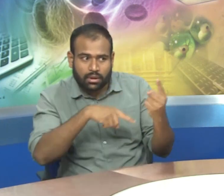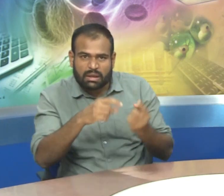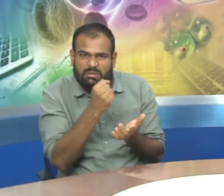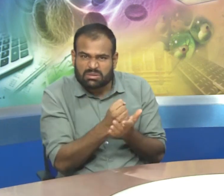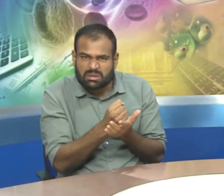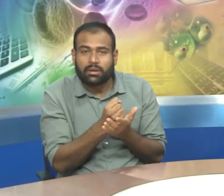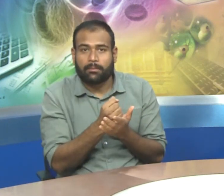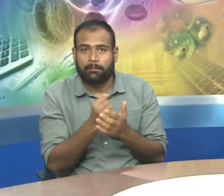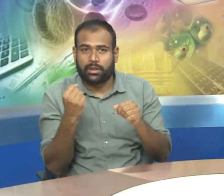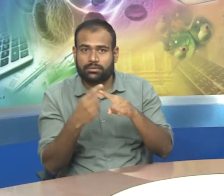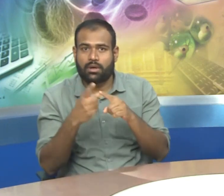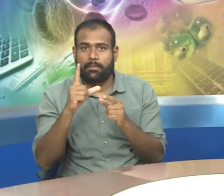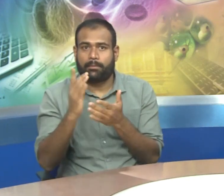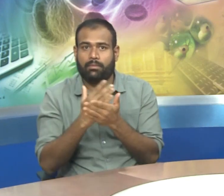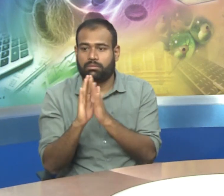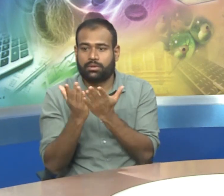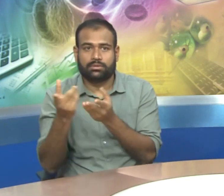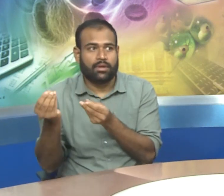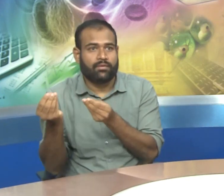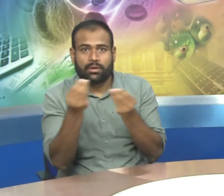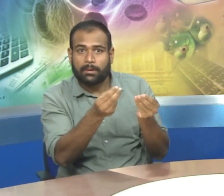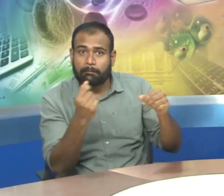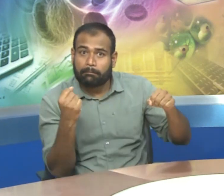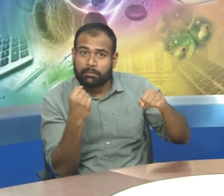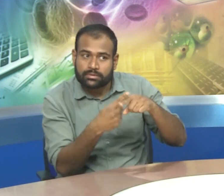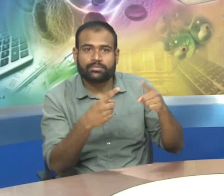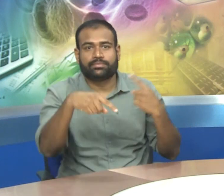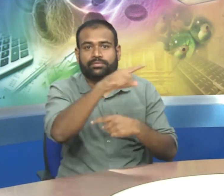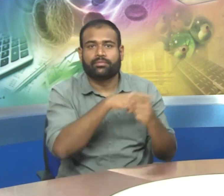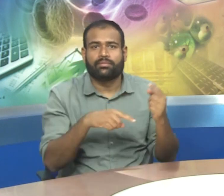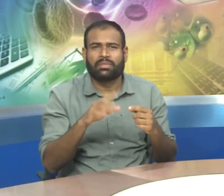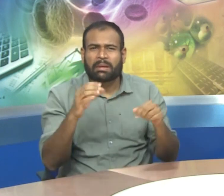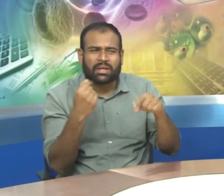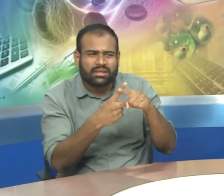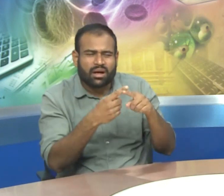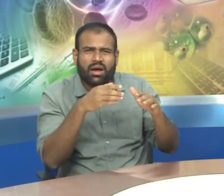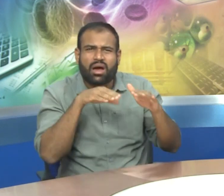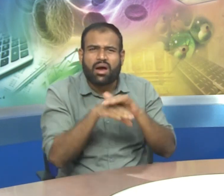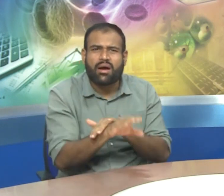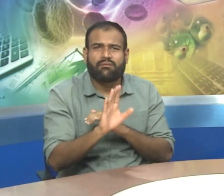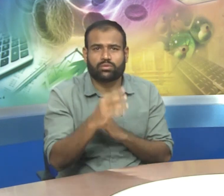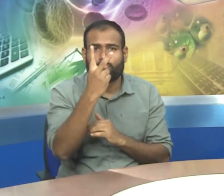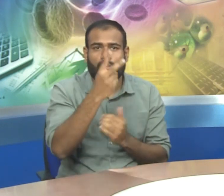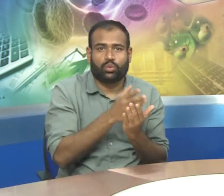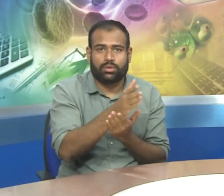the information needs of the users, libraries provide a range of services.